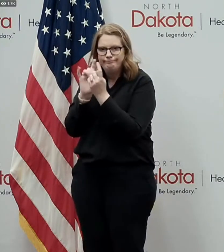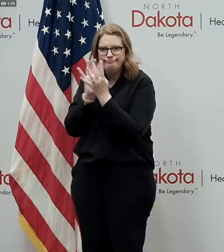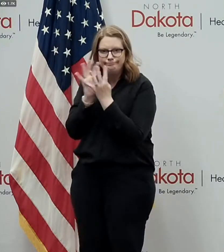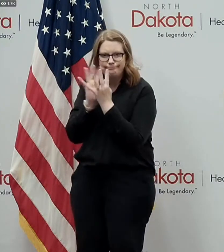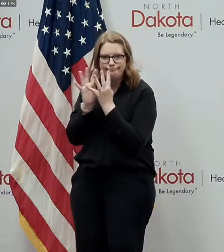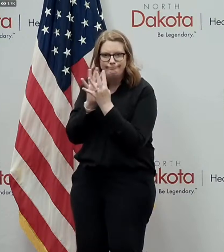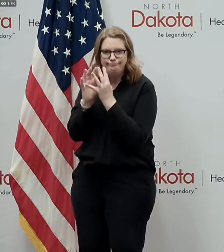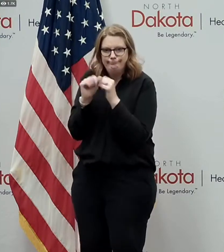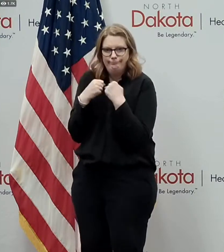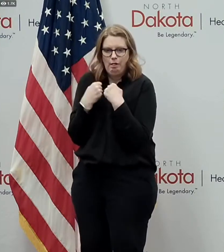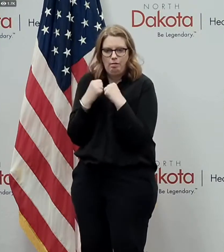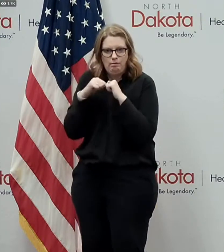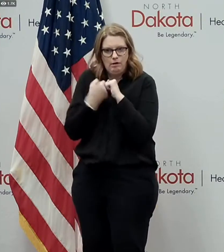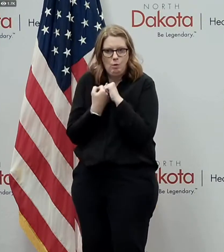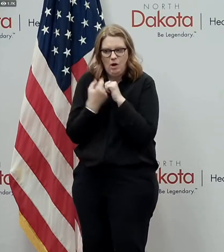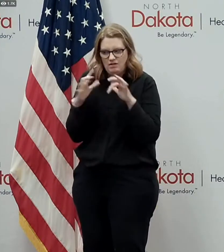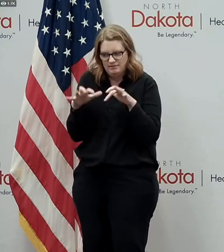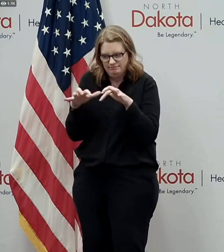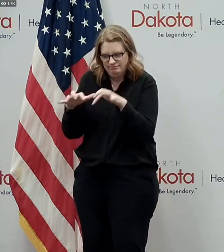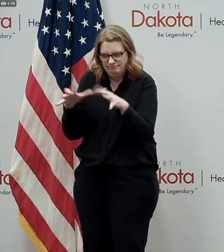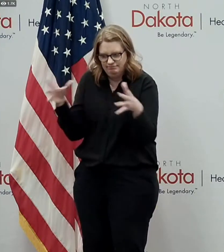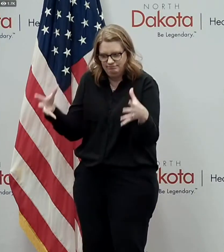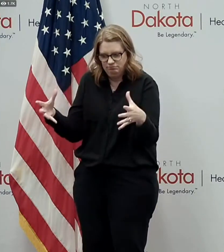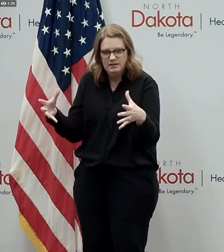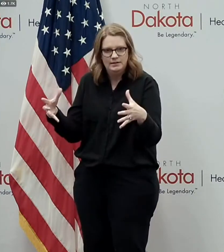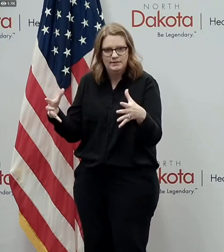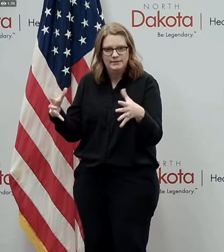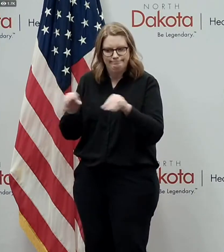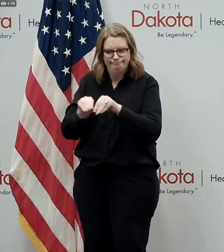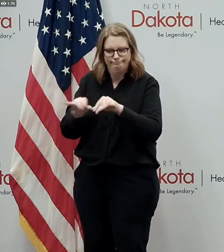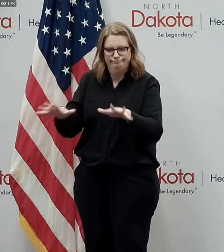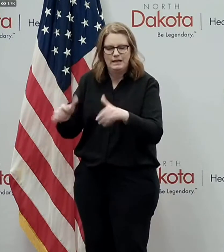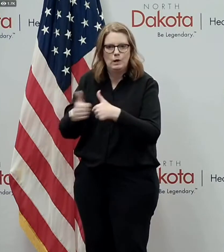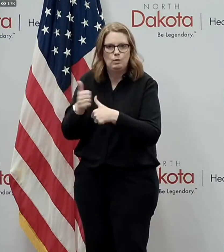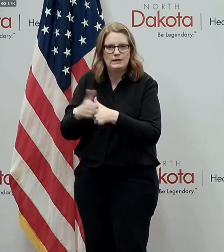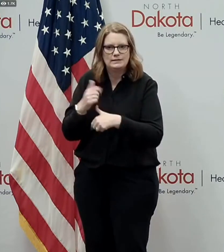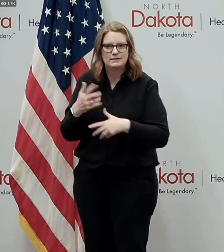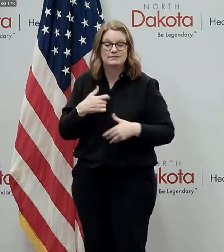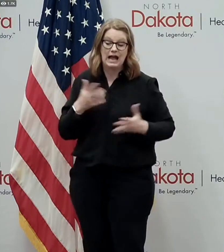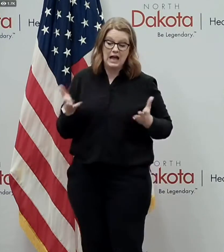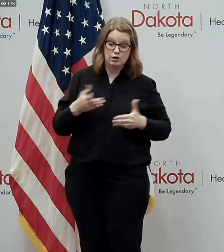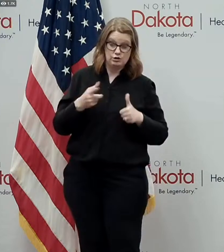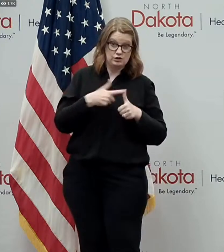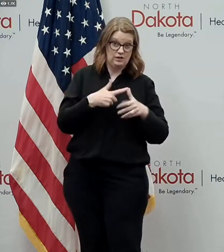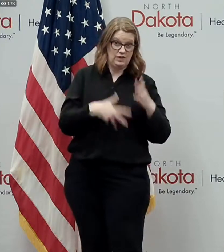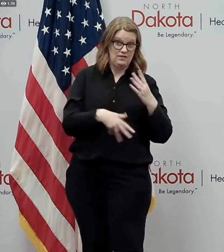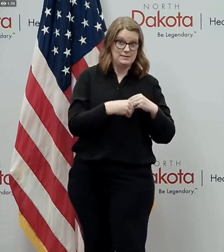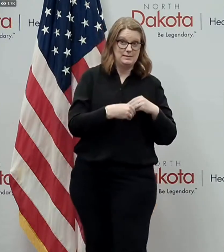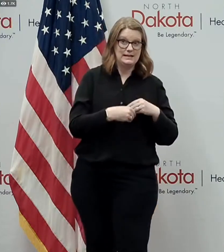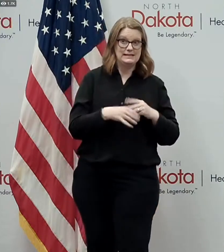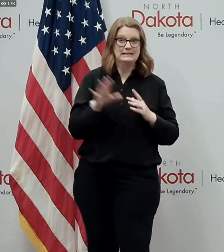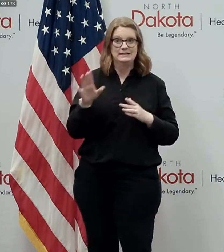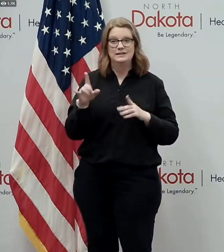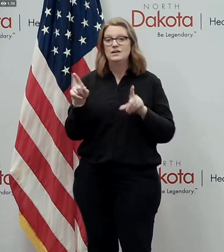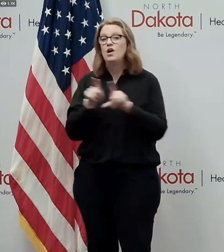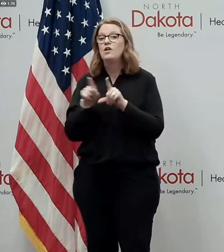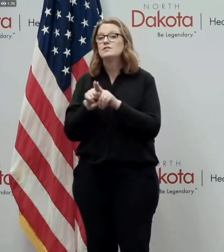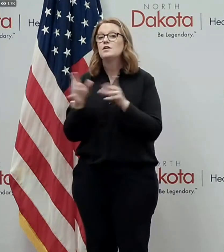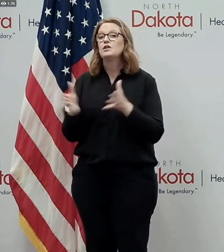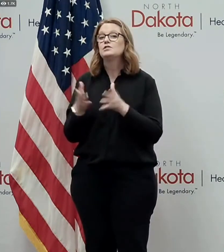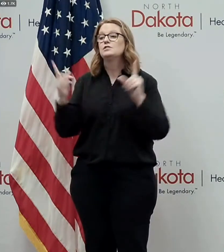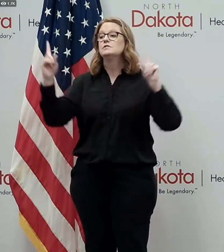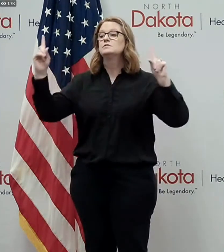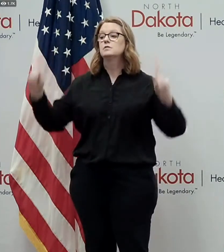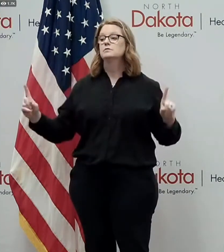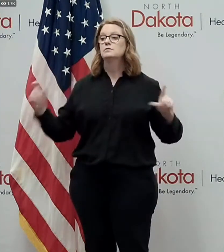So I encourage the First Amendment, but I also encourage it while social distancing.